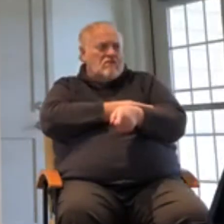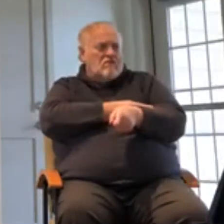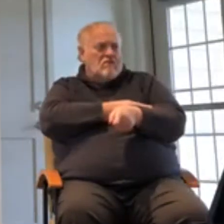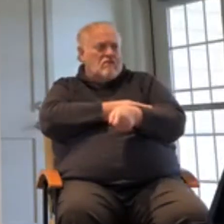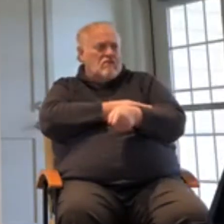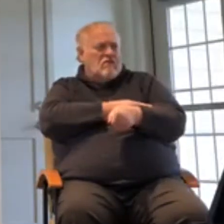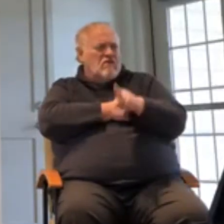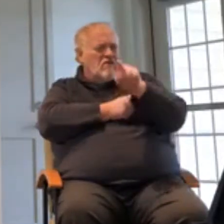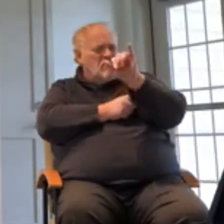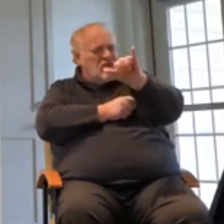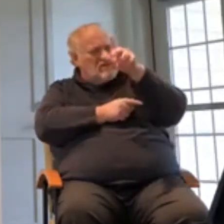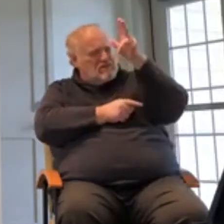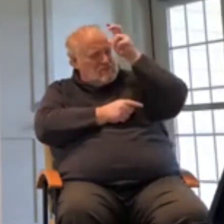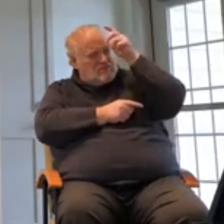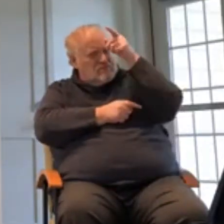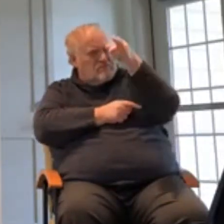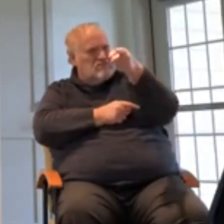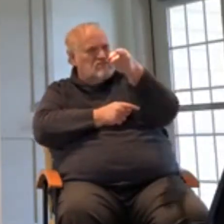demonic.